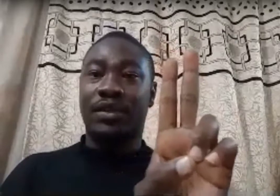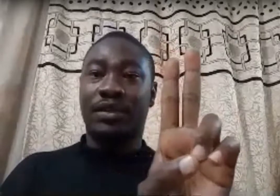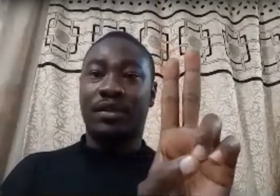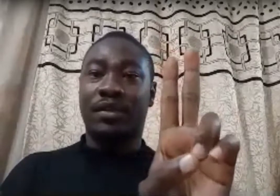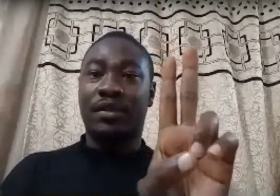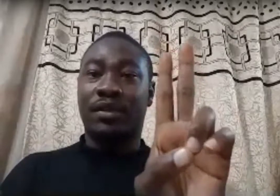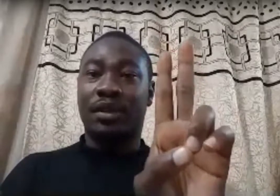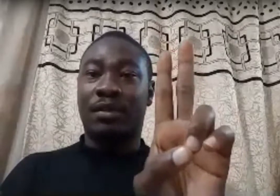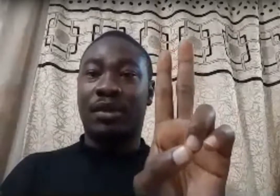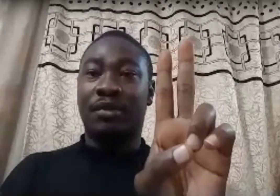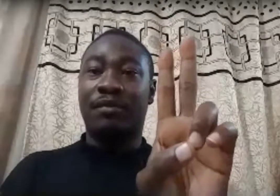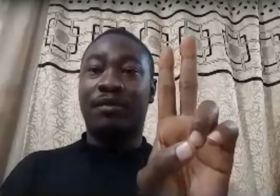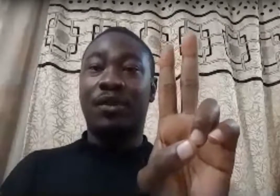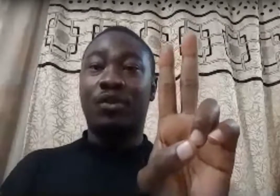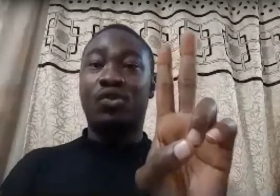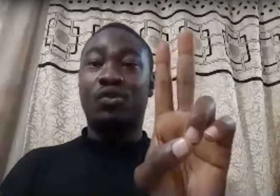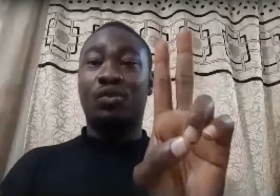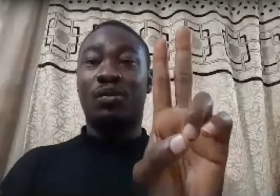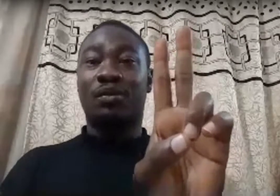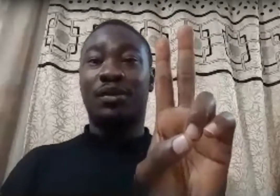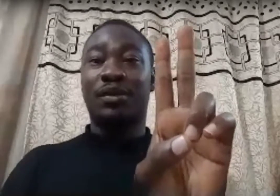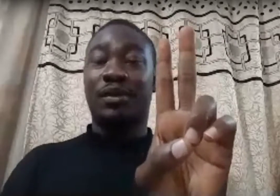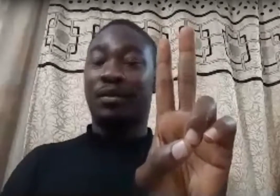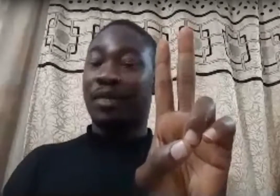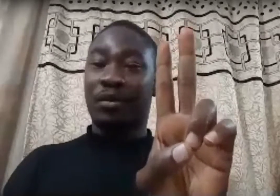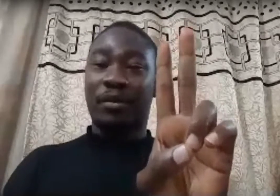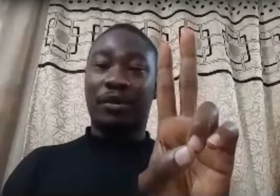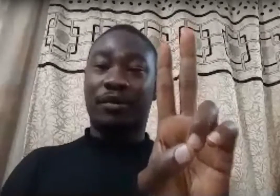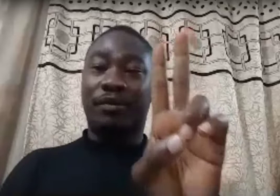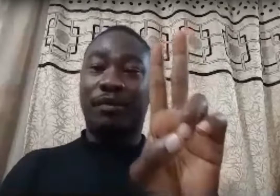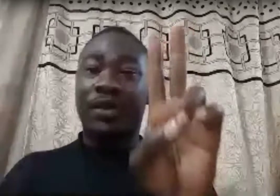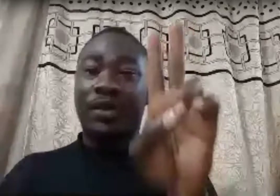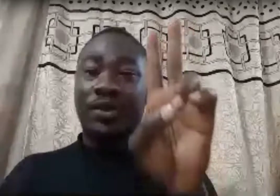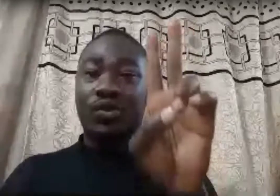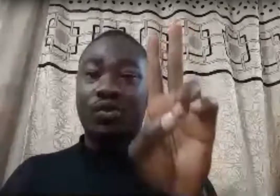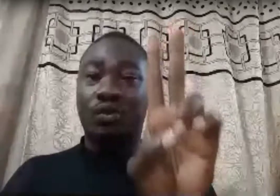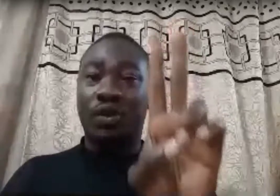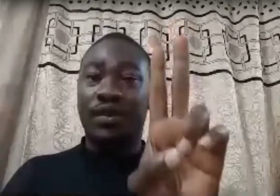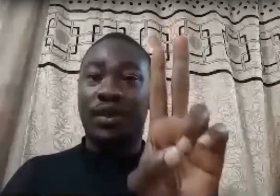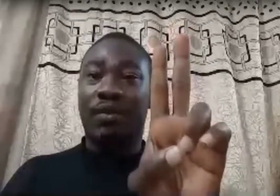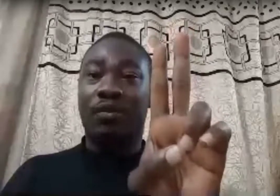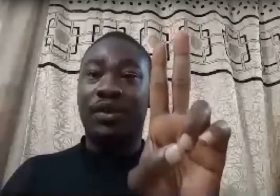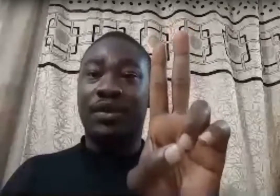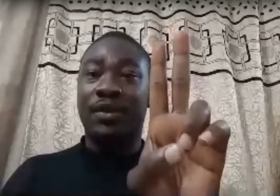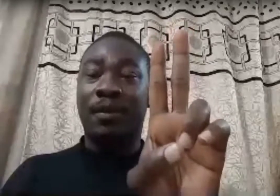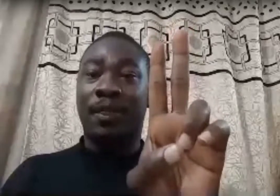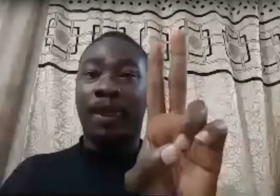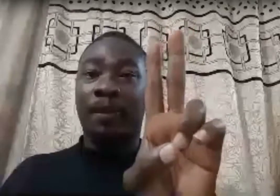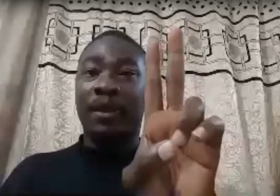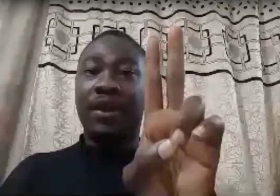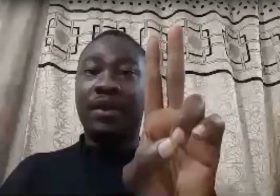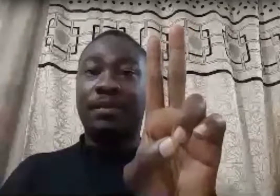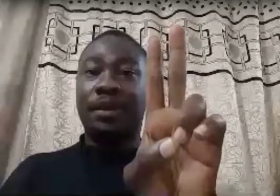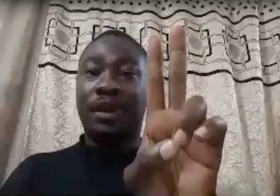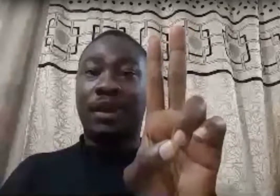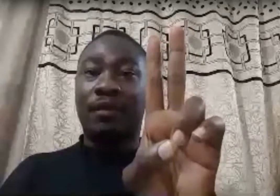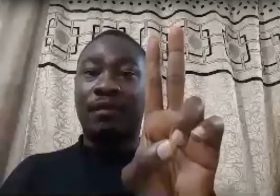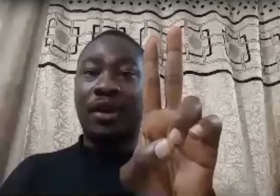mean, figure 2. I beg your pardon. This is 2 in sign language. Please be very careful with the